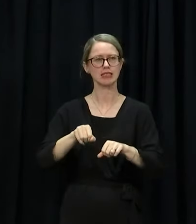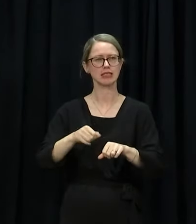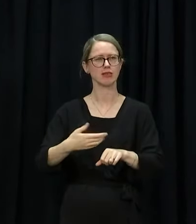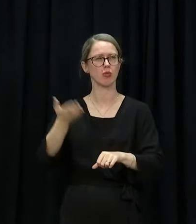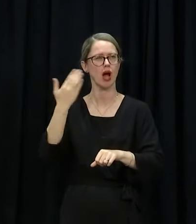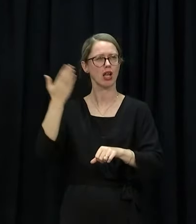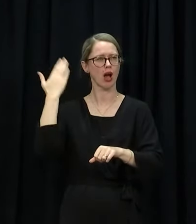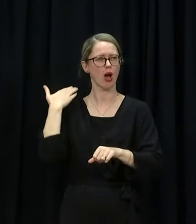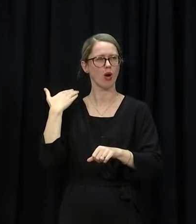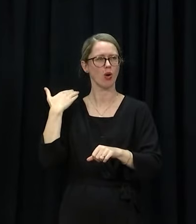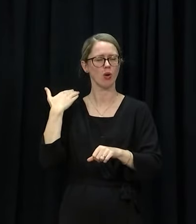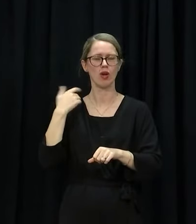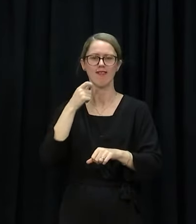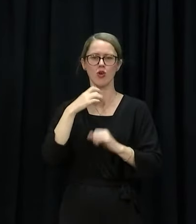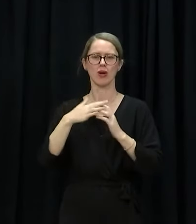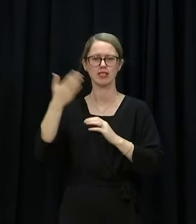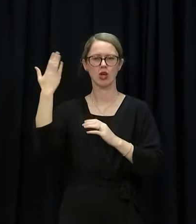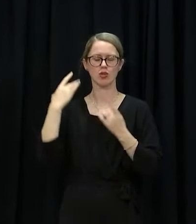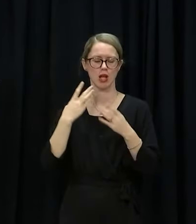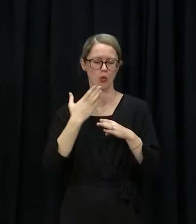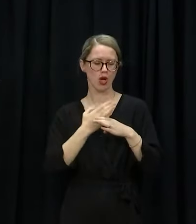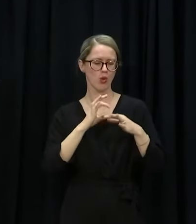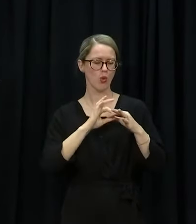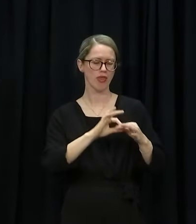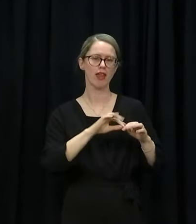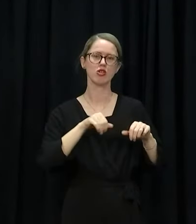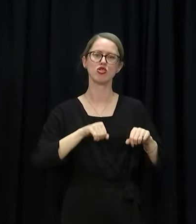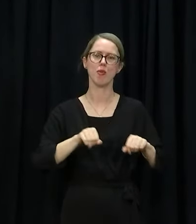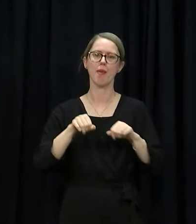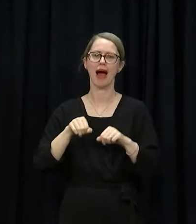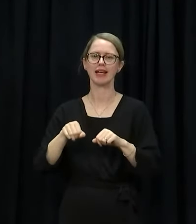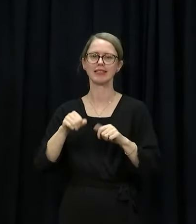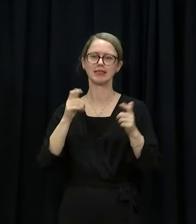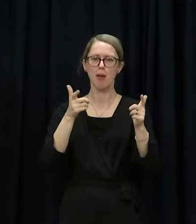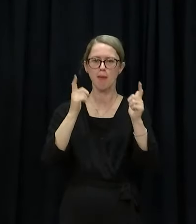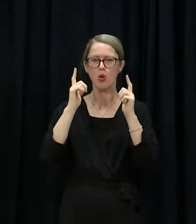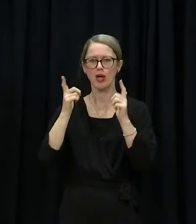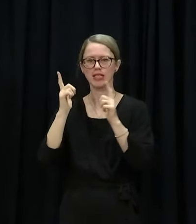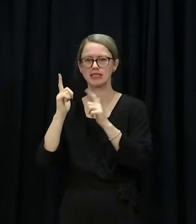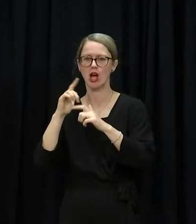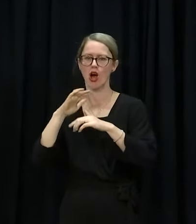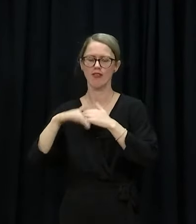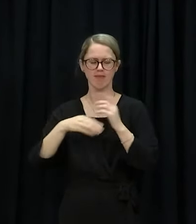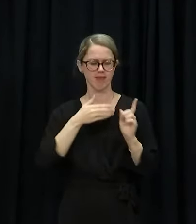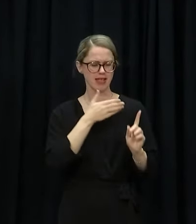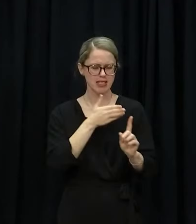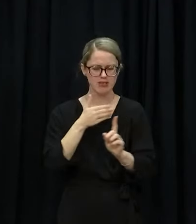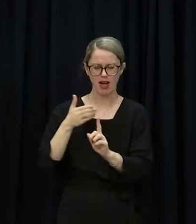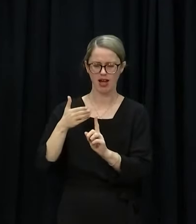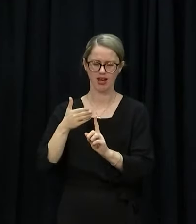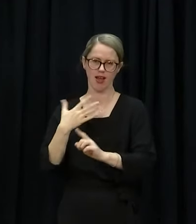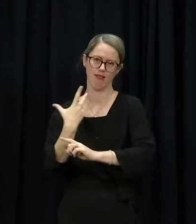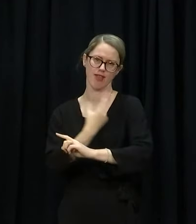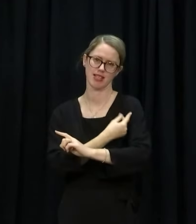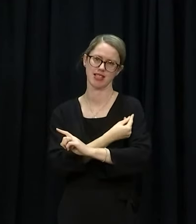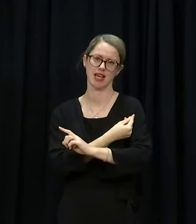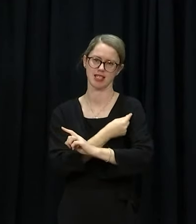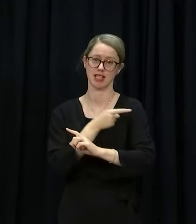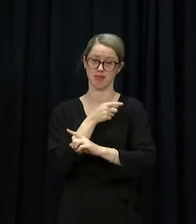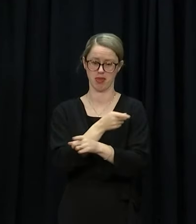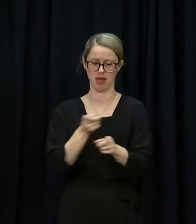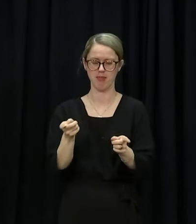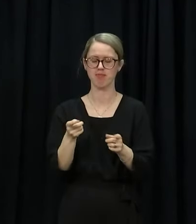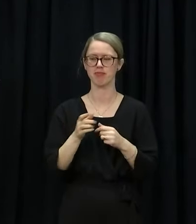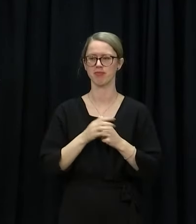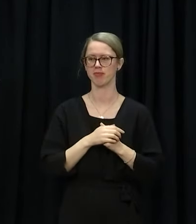weeks ago started working with providers, employers around identifying and vaccinating that